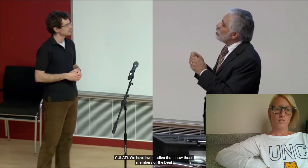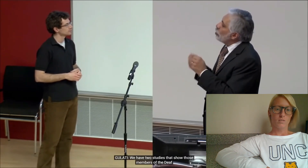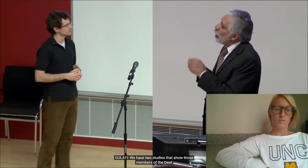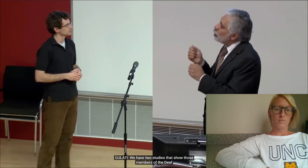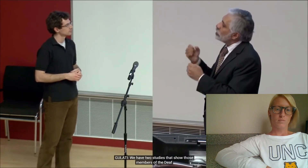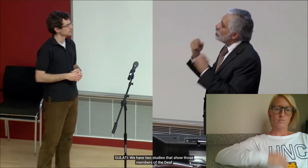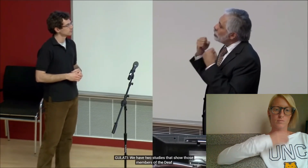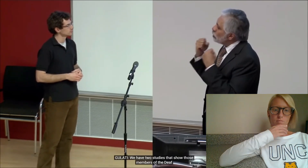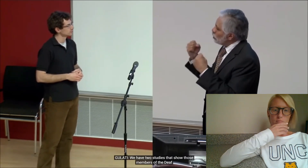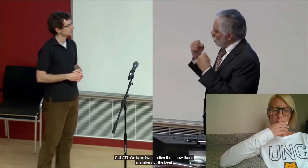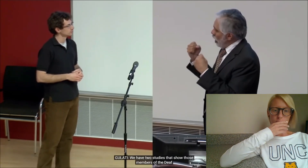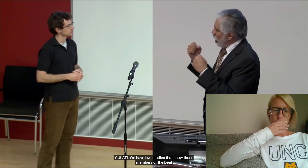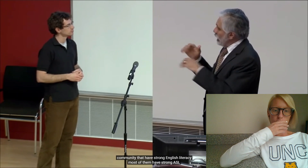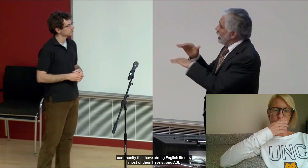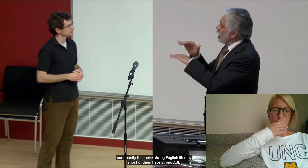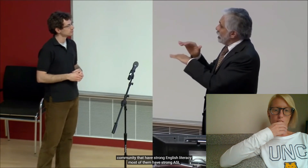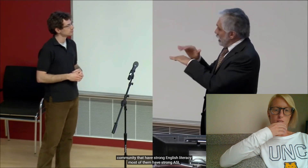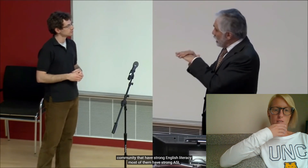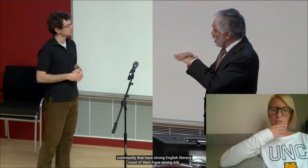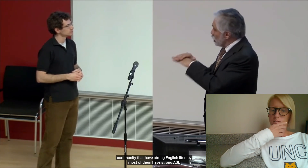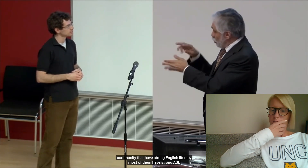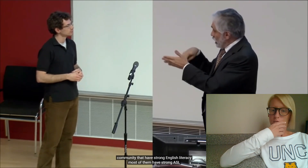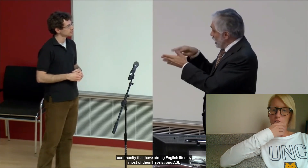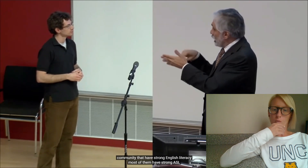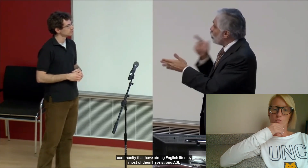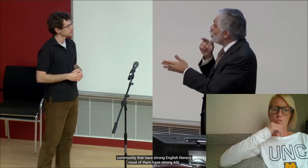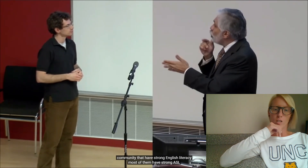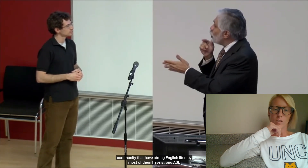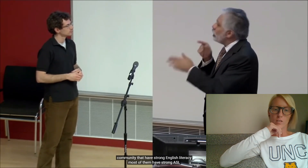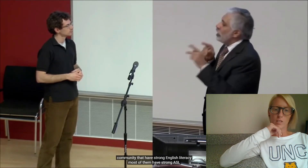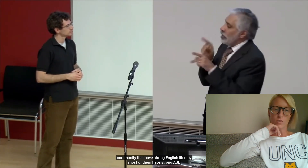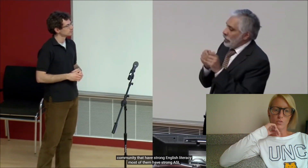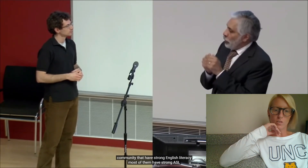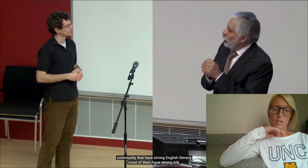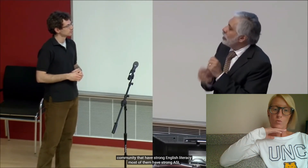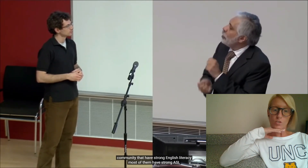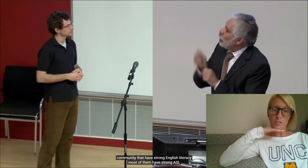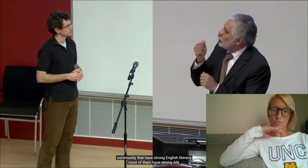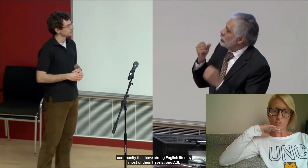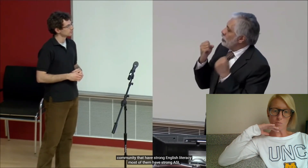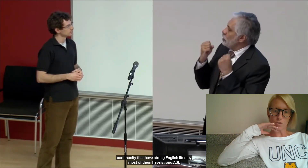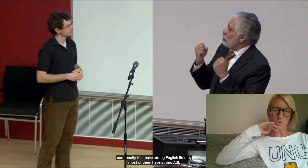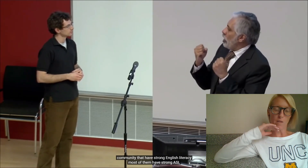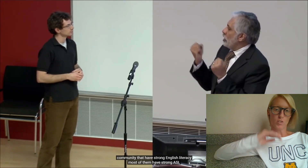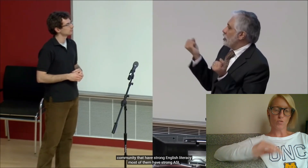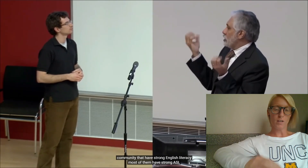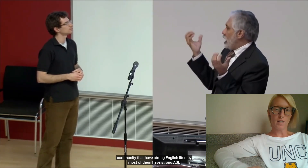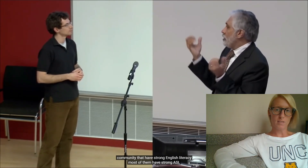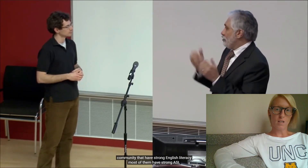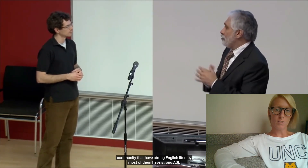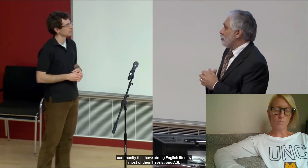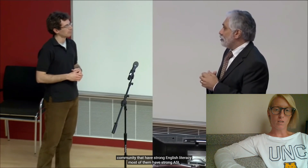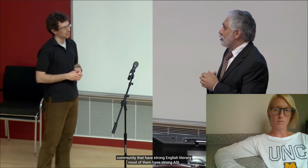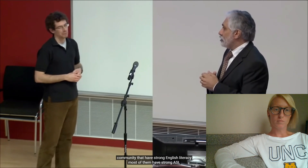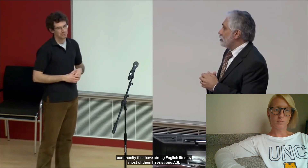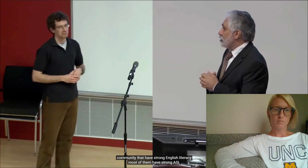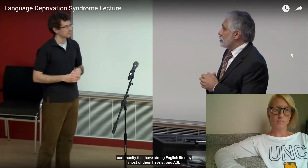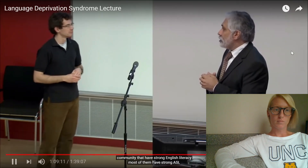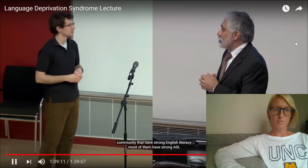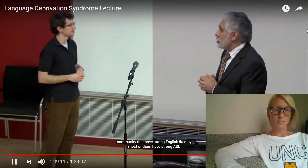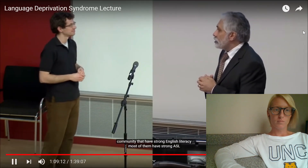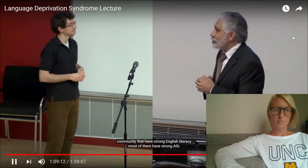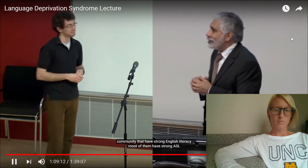that those members of the deaf community that English strong have English- strong English literacy, most of them have a strong most of ASL them as well.